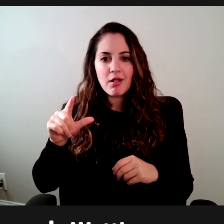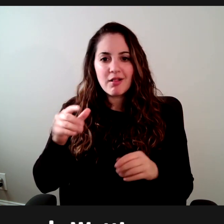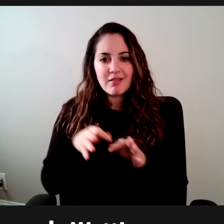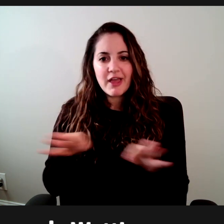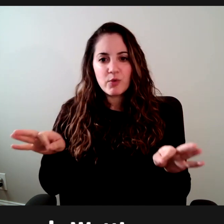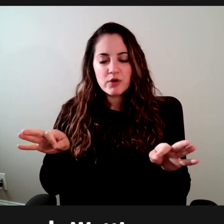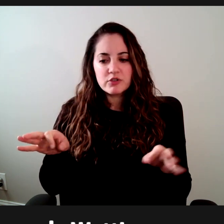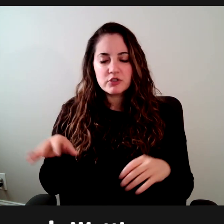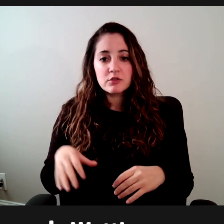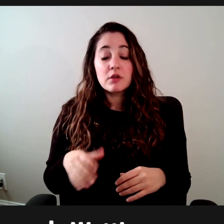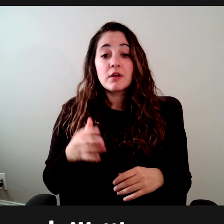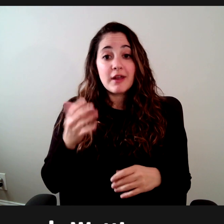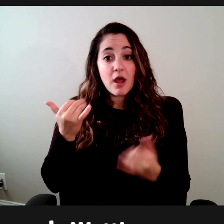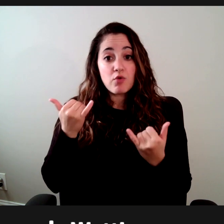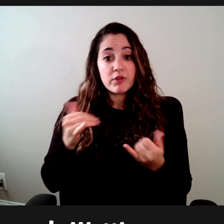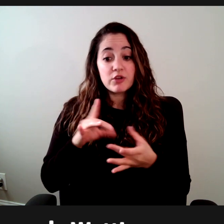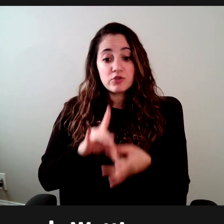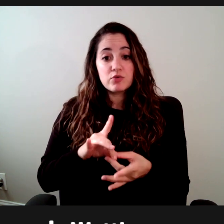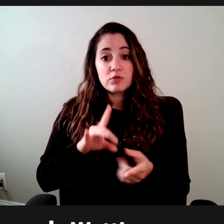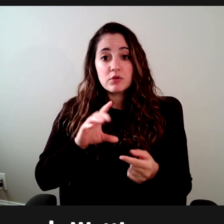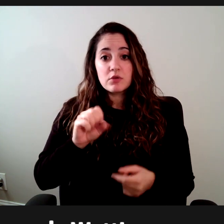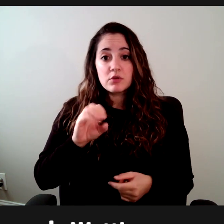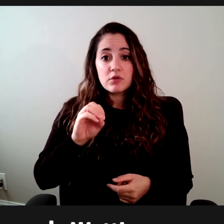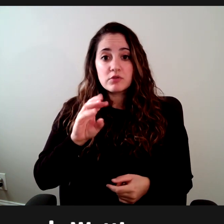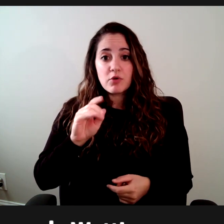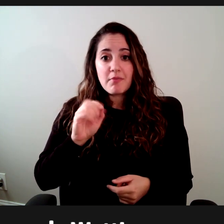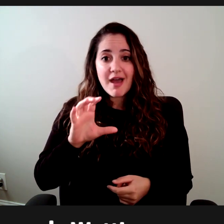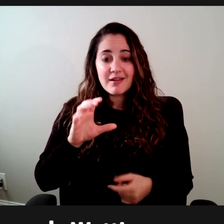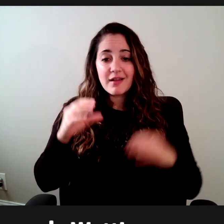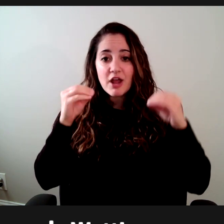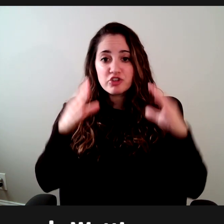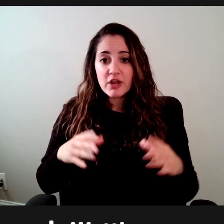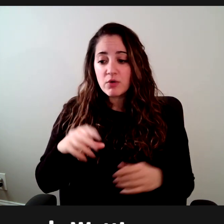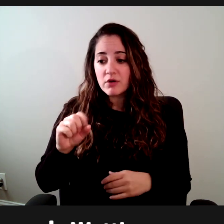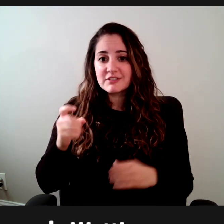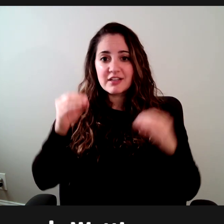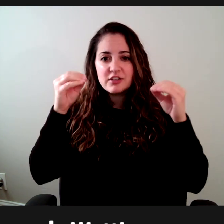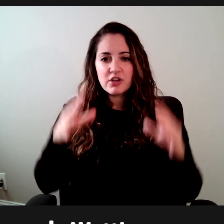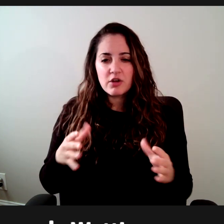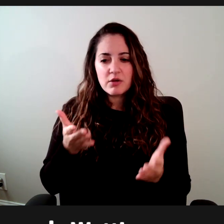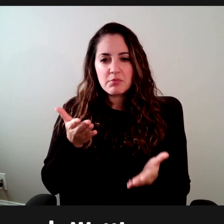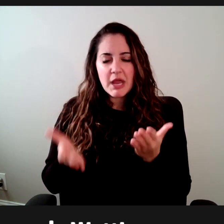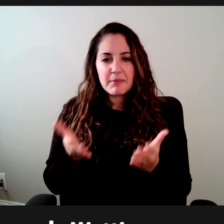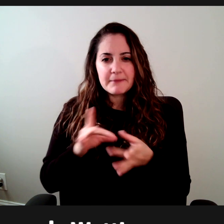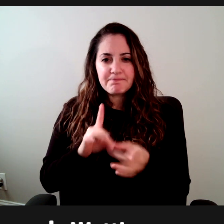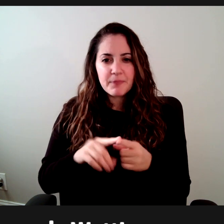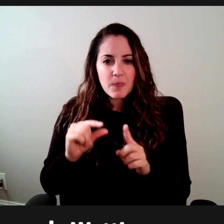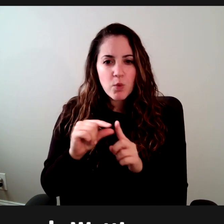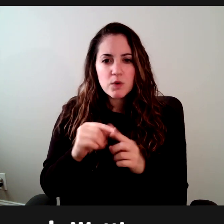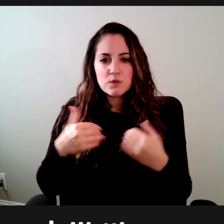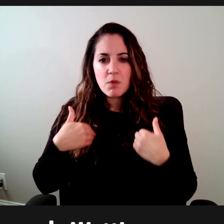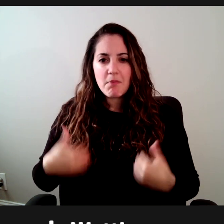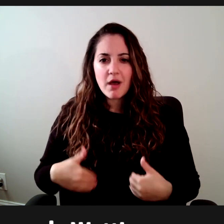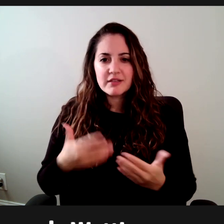about listening to the body, or when I think about that as a somatic educator or sex educator, maybe there's something different